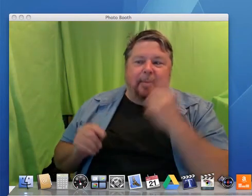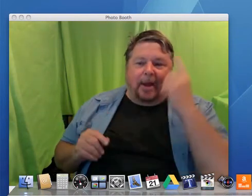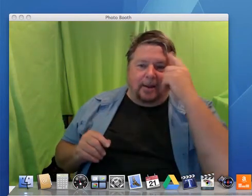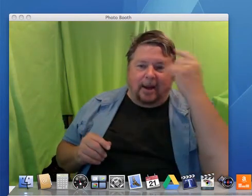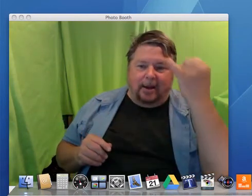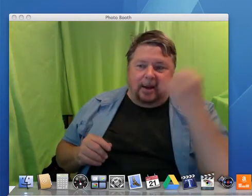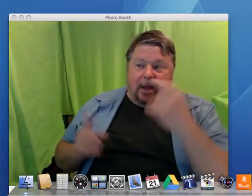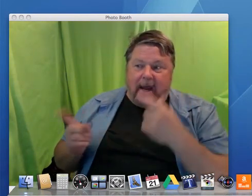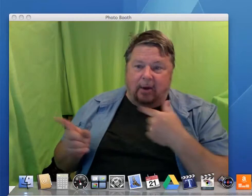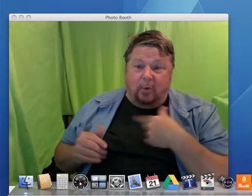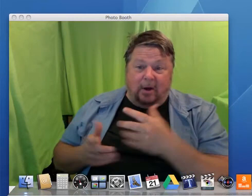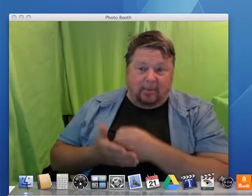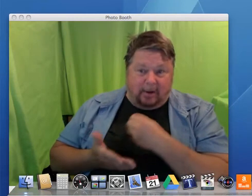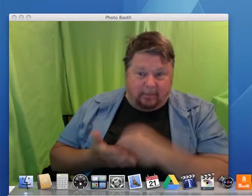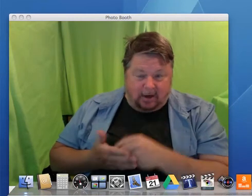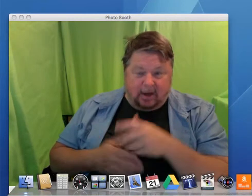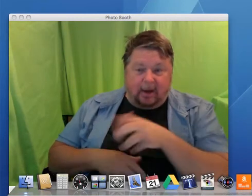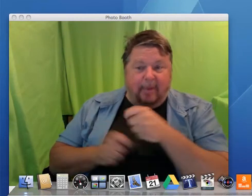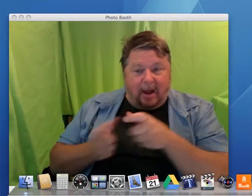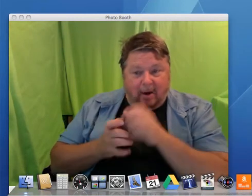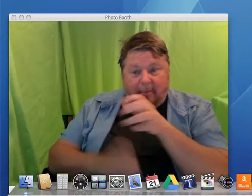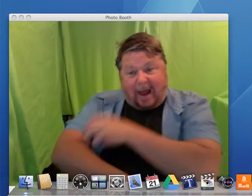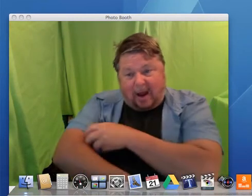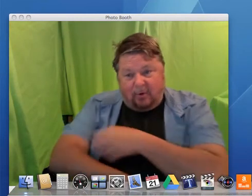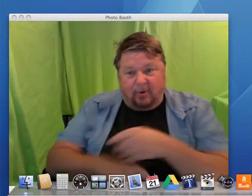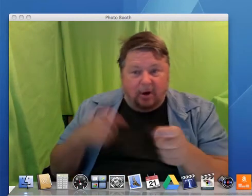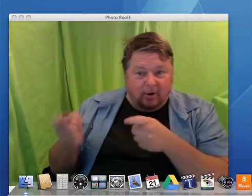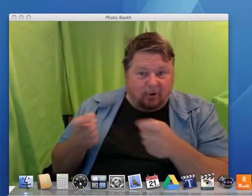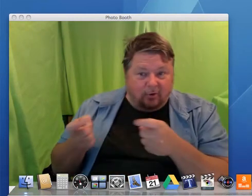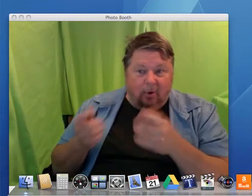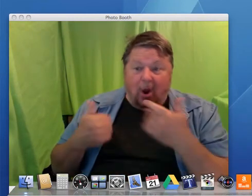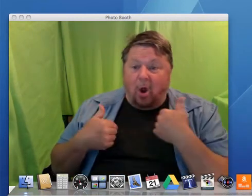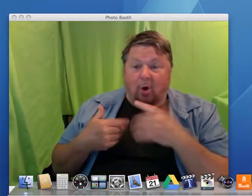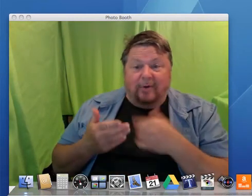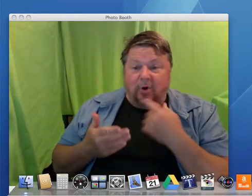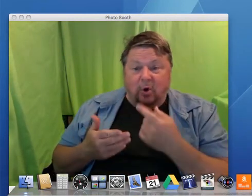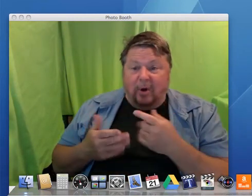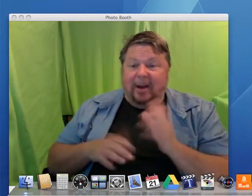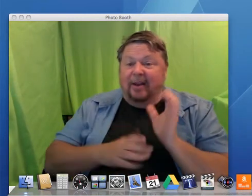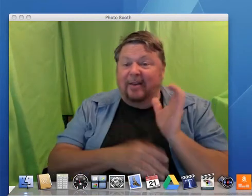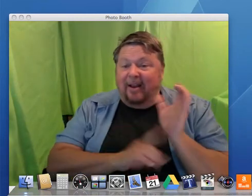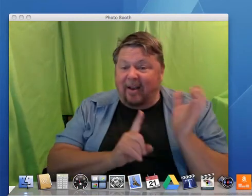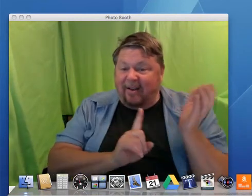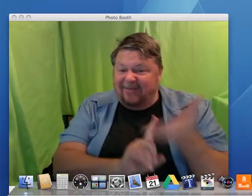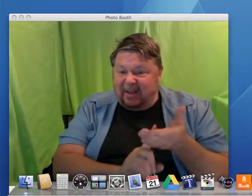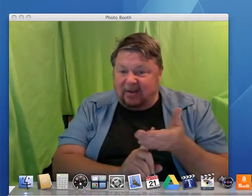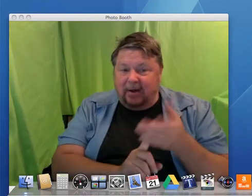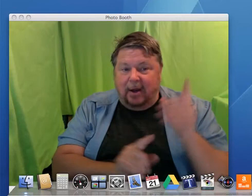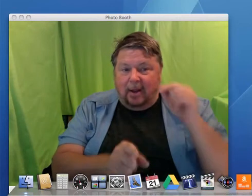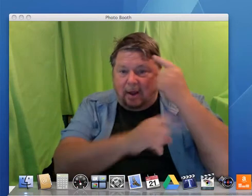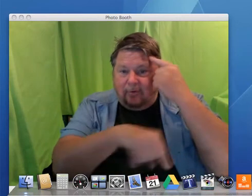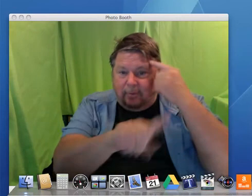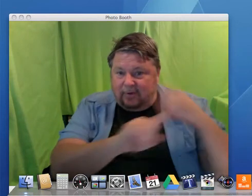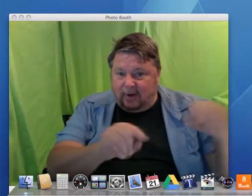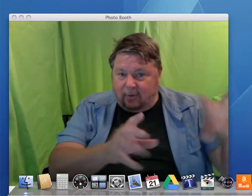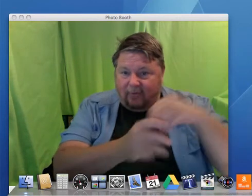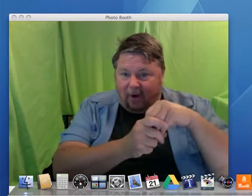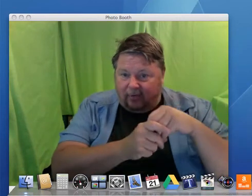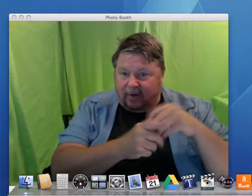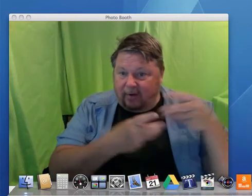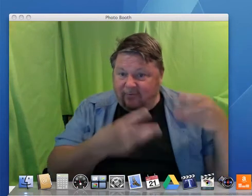people got the idea, hey, we can make money, get power, control. All we have to do is convince the governments that